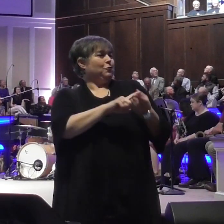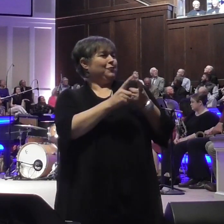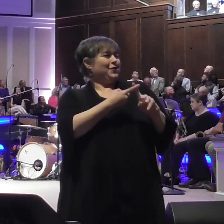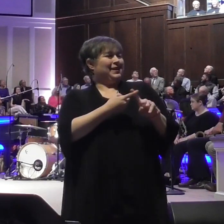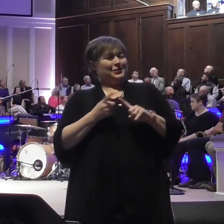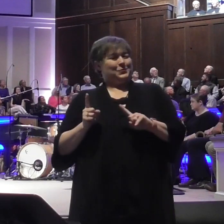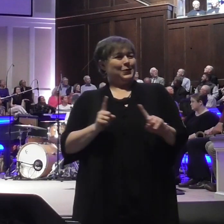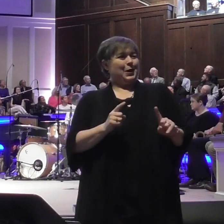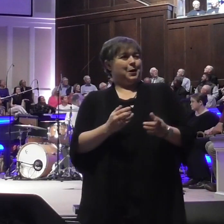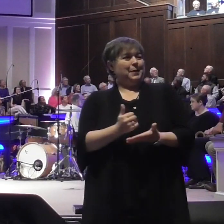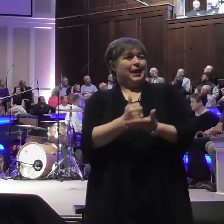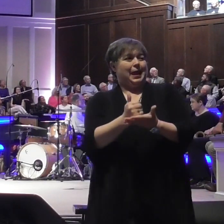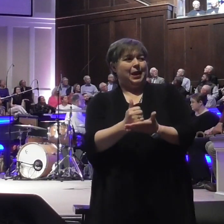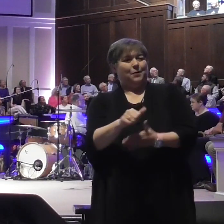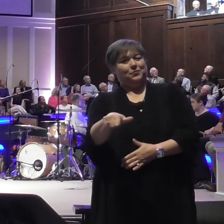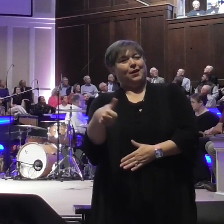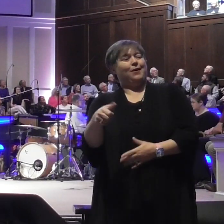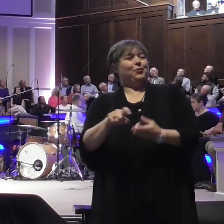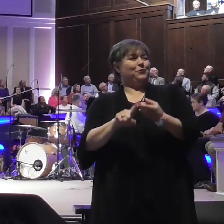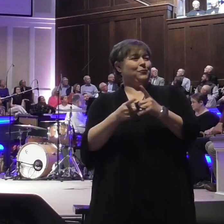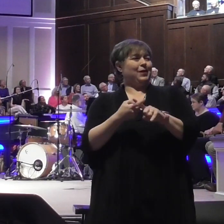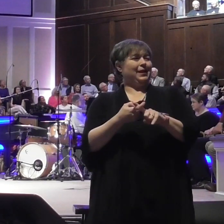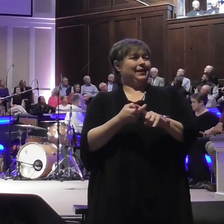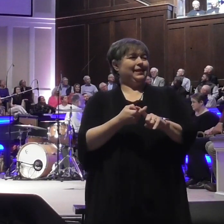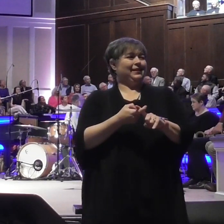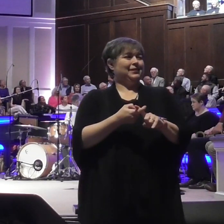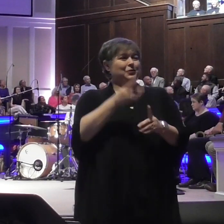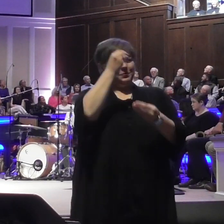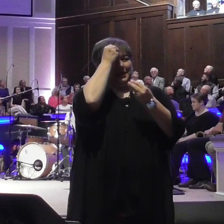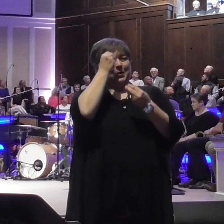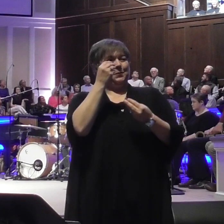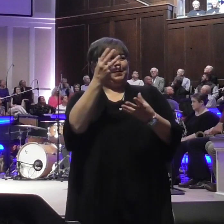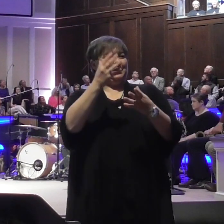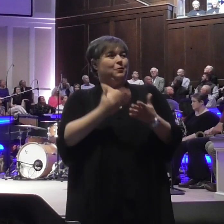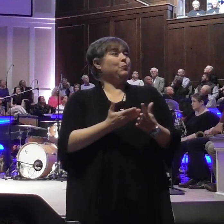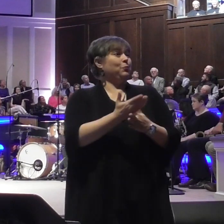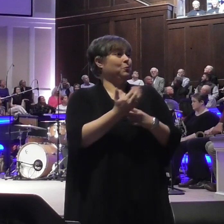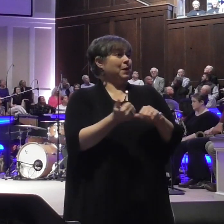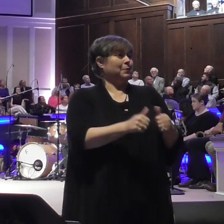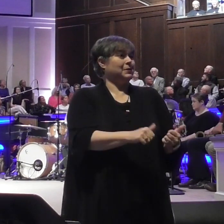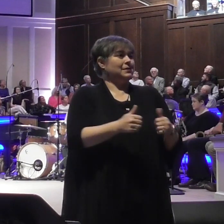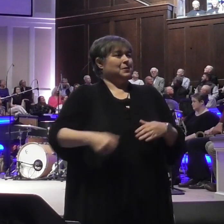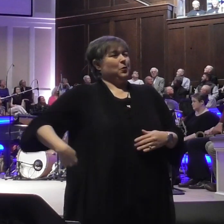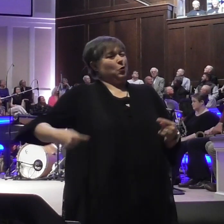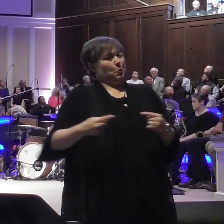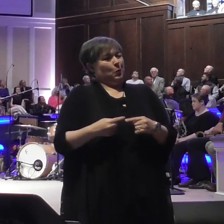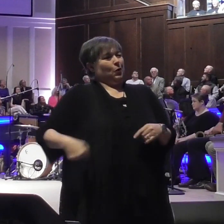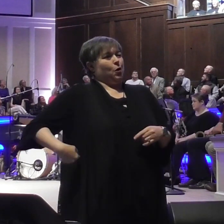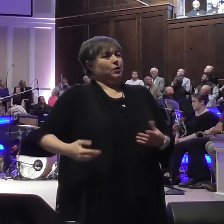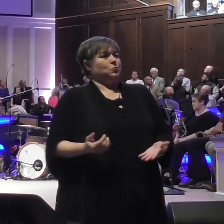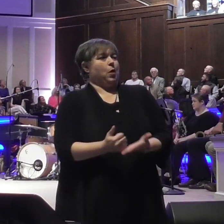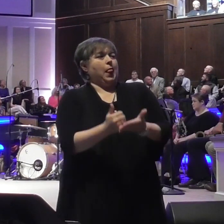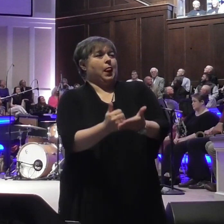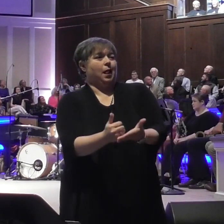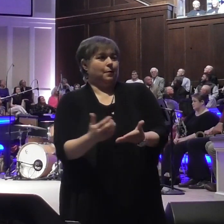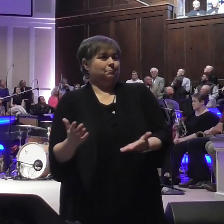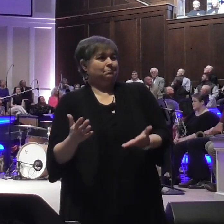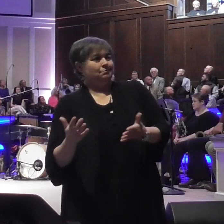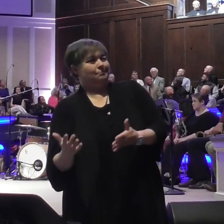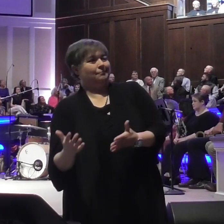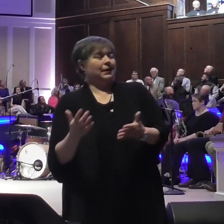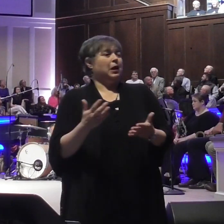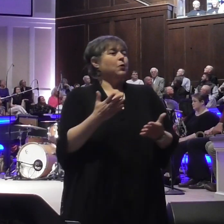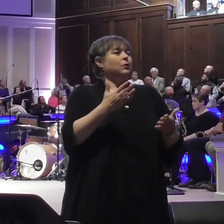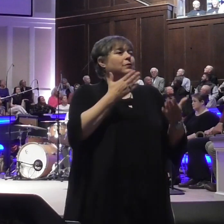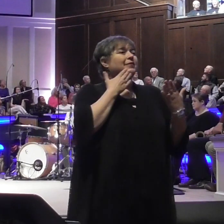friends are going to help their friend take a step of obedience and baptism. We're so thankful. I'm so thankful for the godly friends